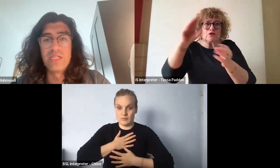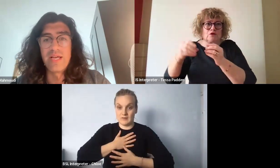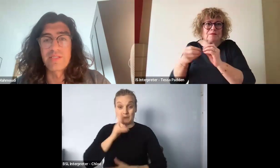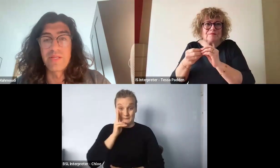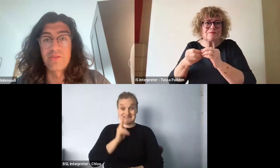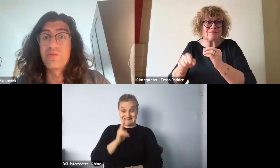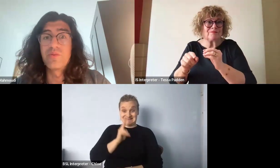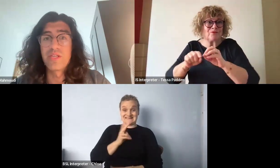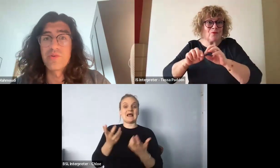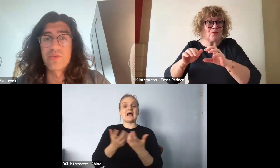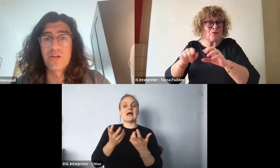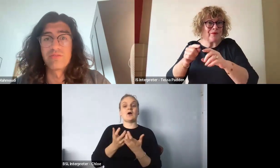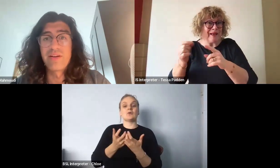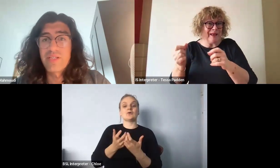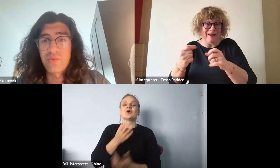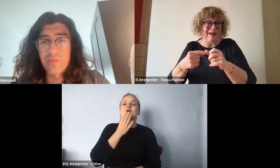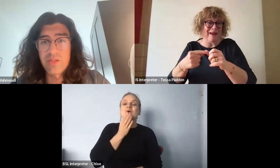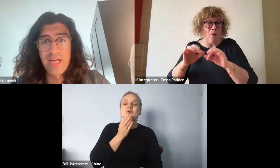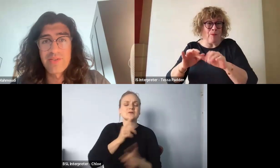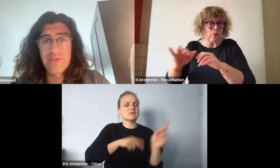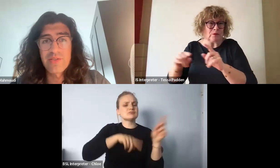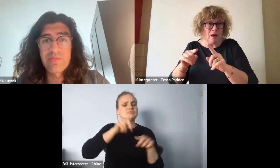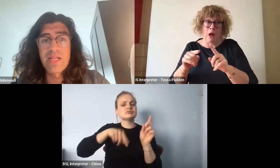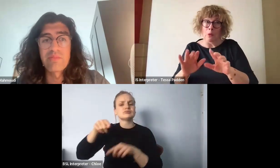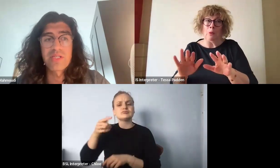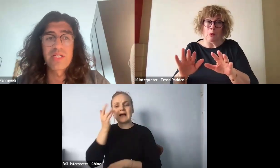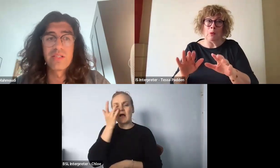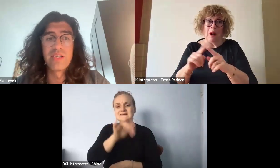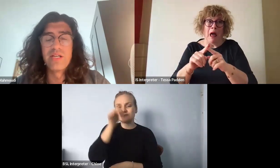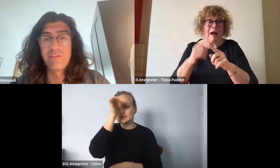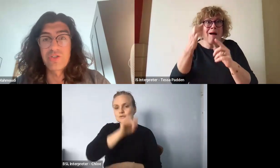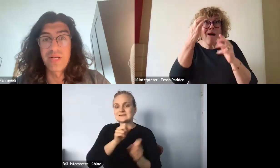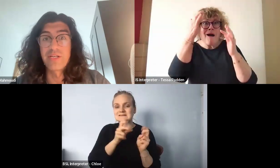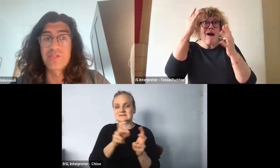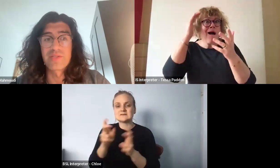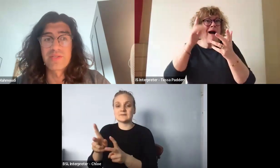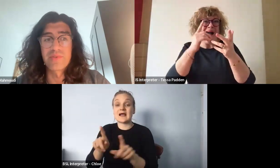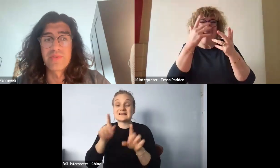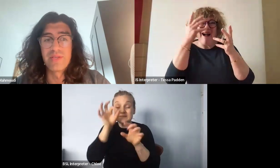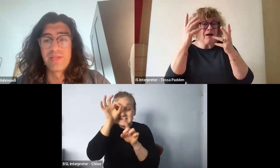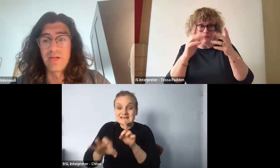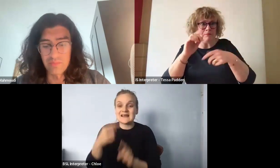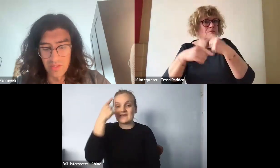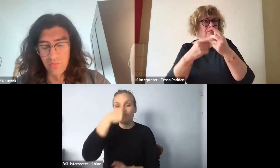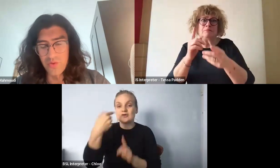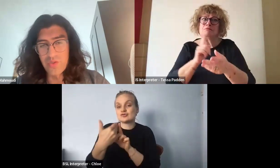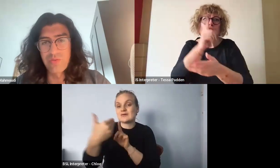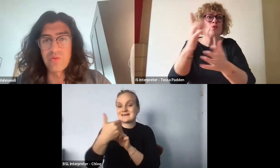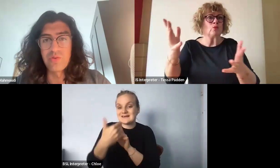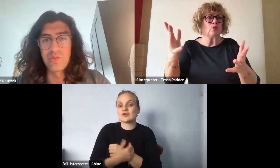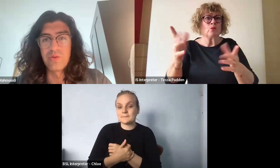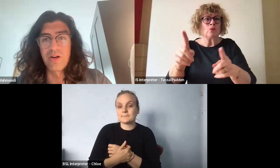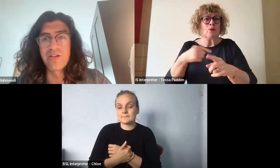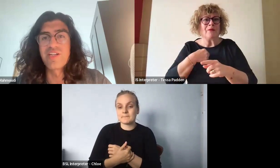out has been through the usage of various forms of AI systems, and in particular, facial recognition systems. For those